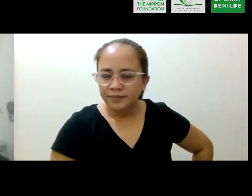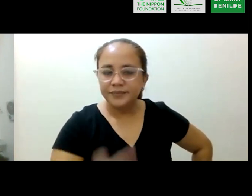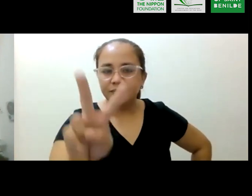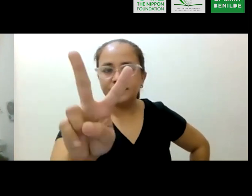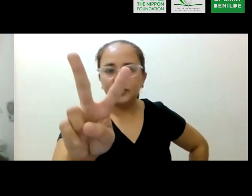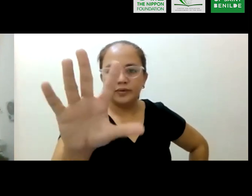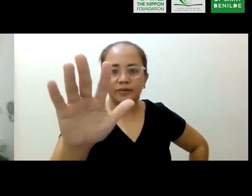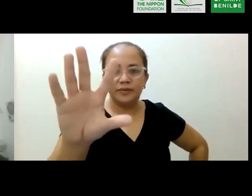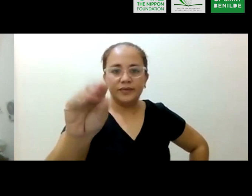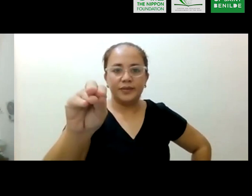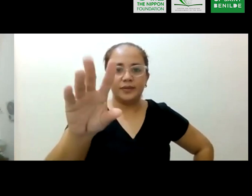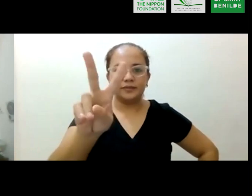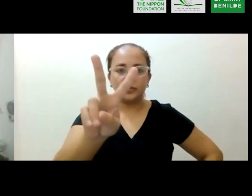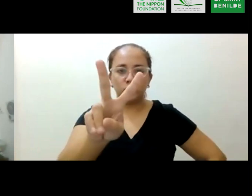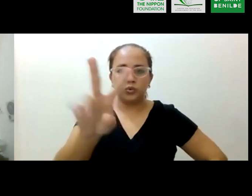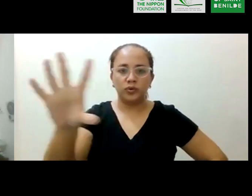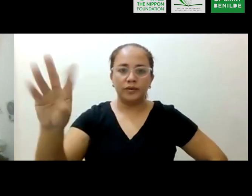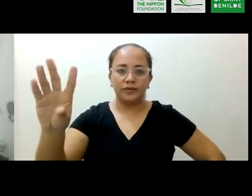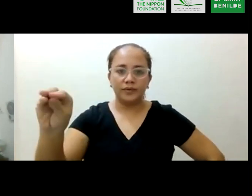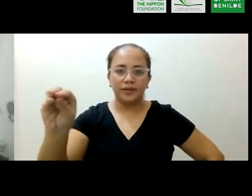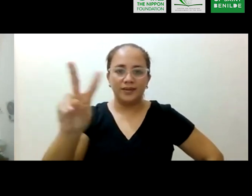2:50. Is that good?